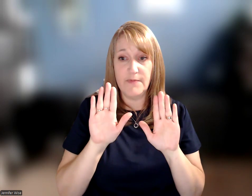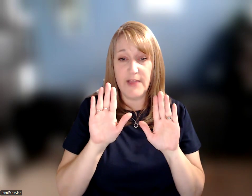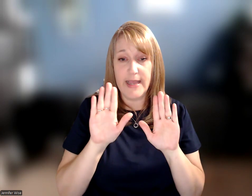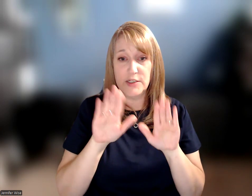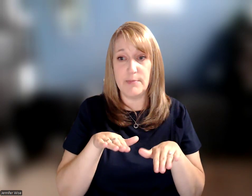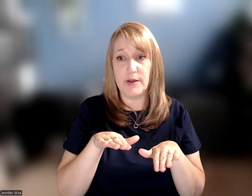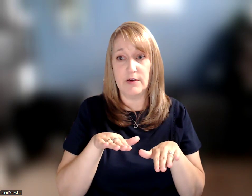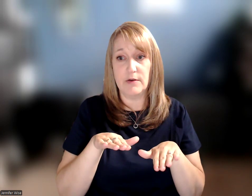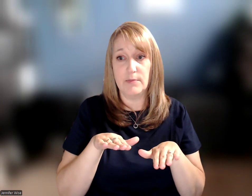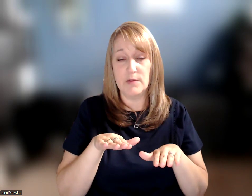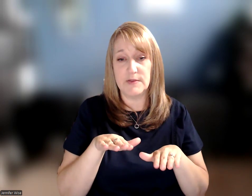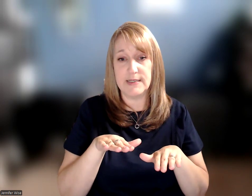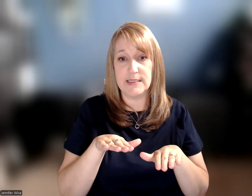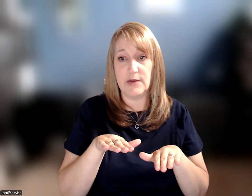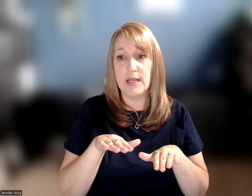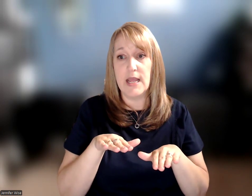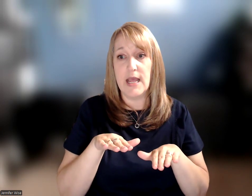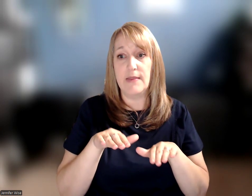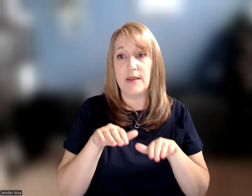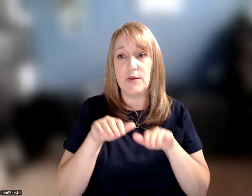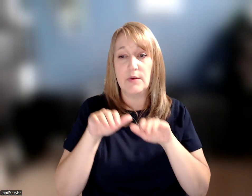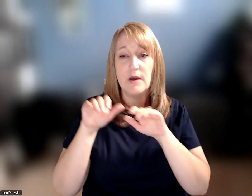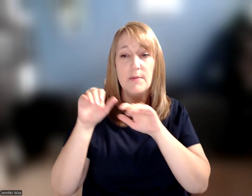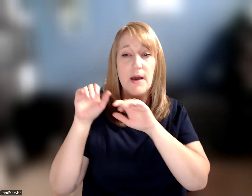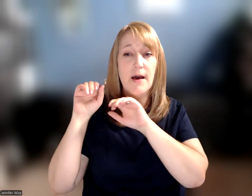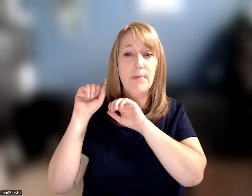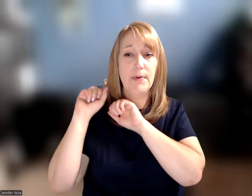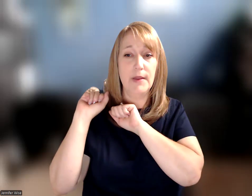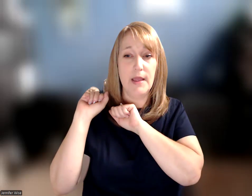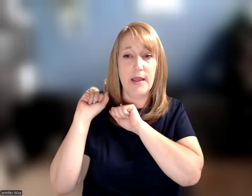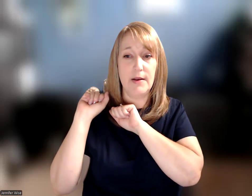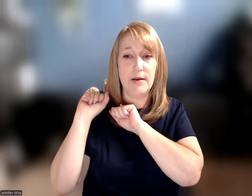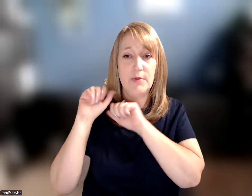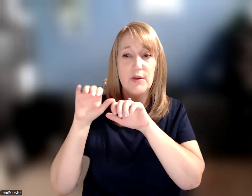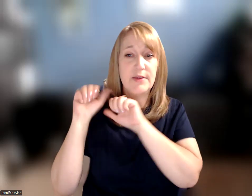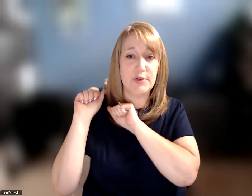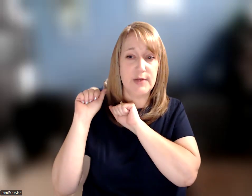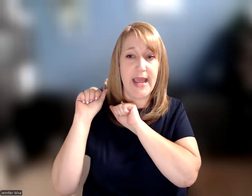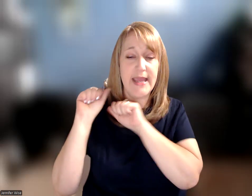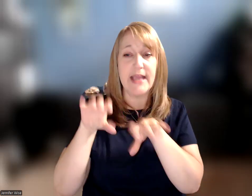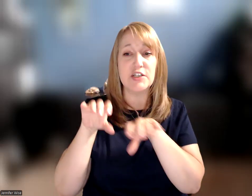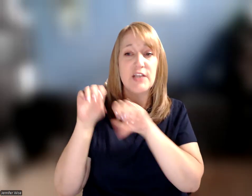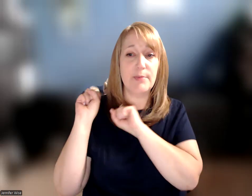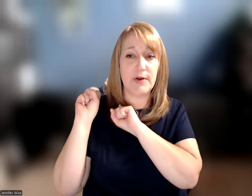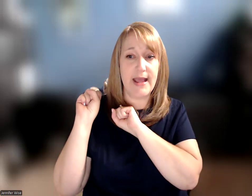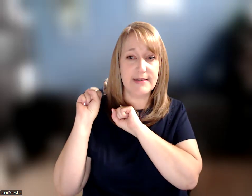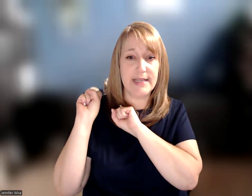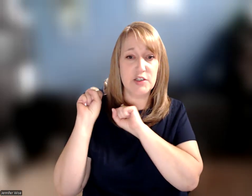flat hand shape, but your palms face down. And then you come up and you can either do an A hand shape or an S hand